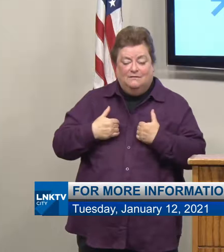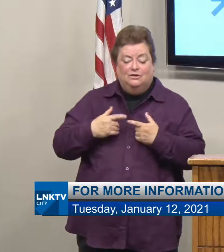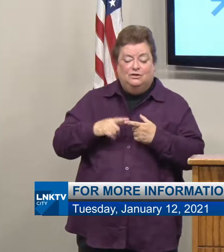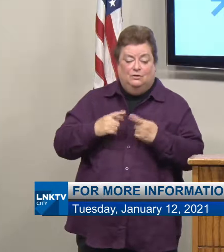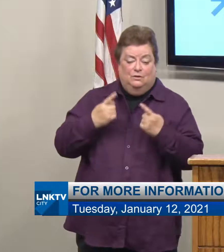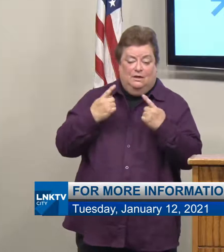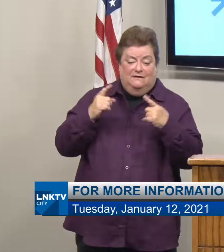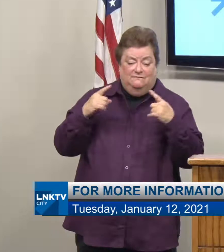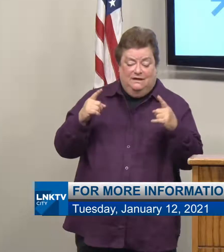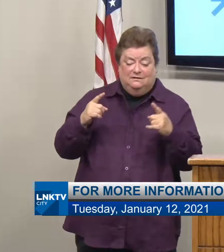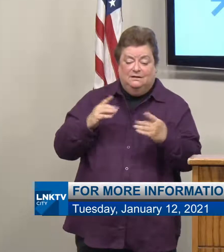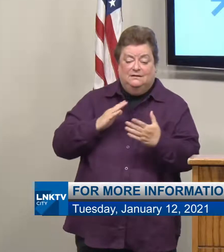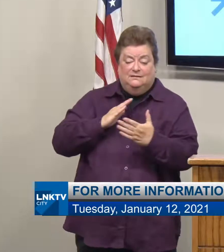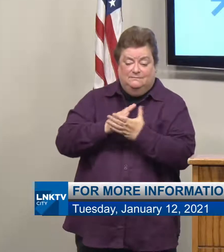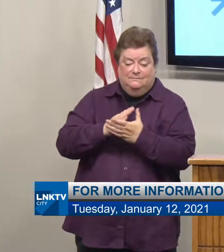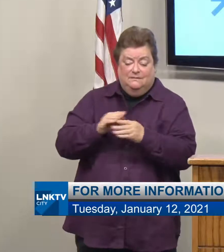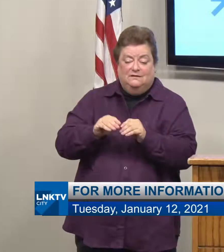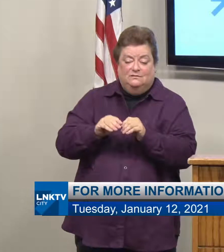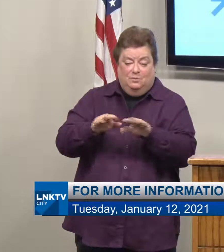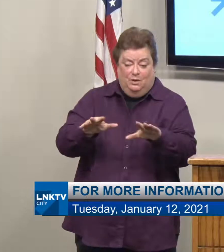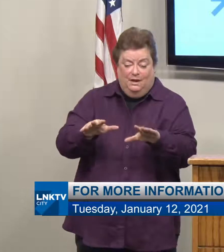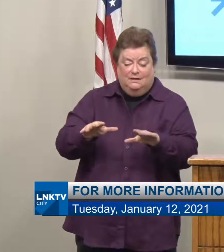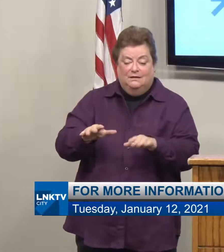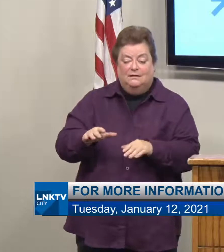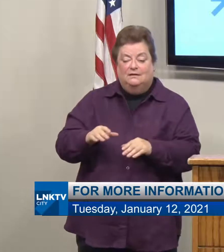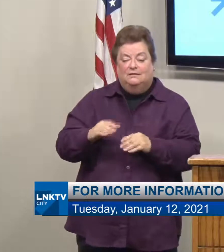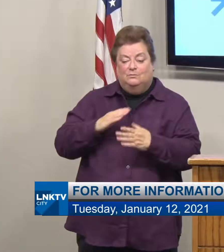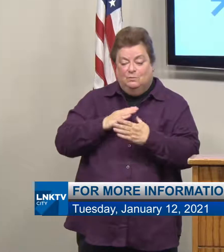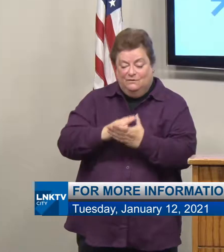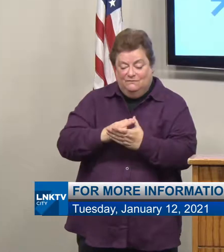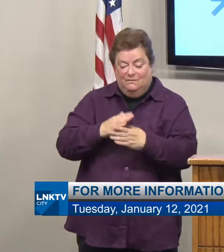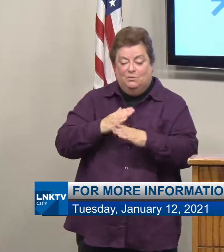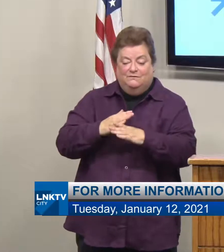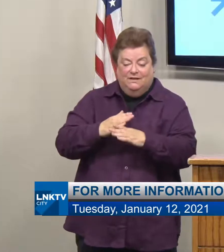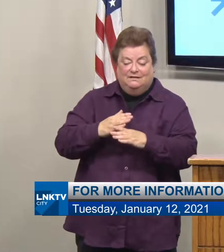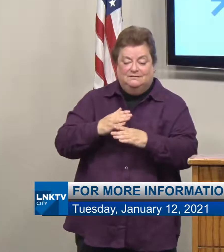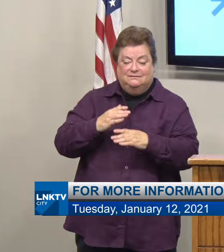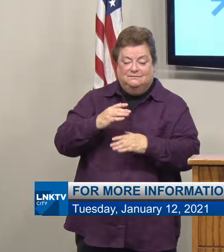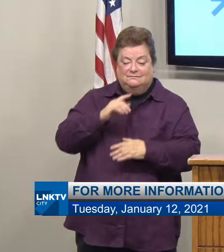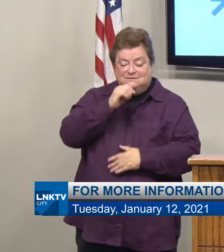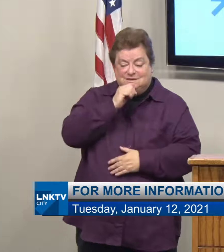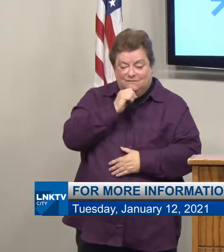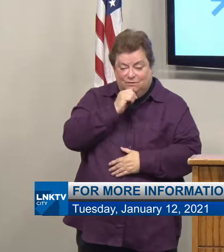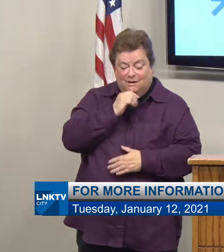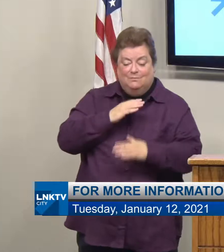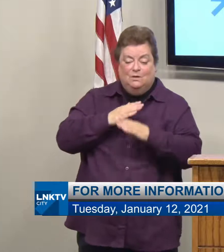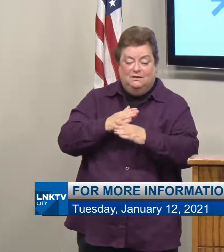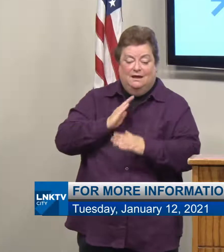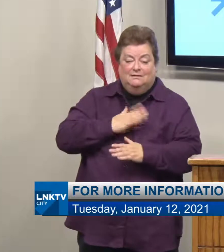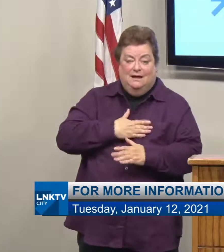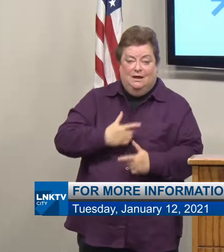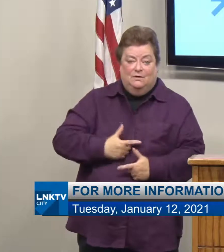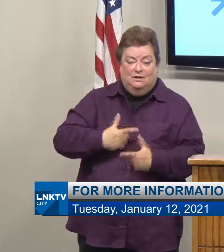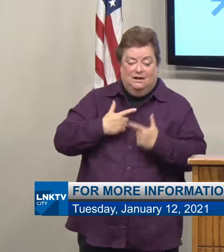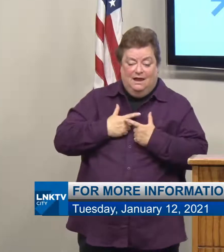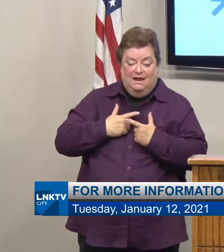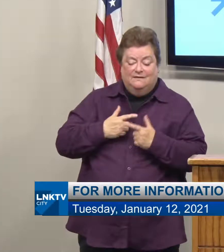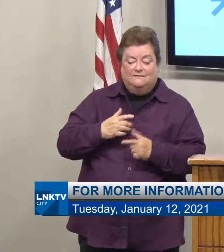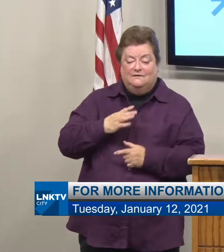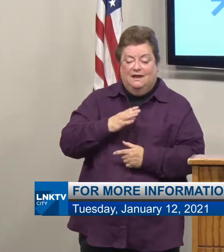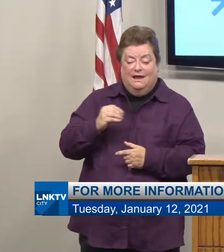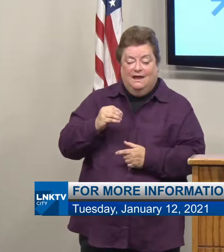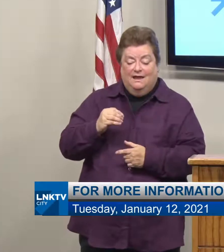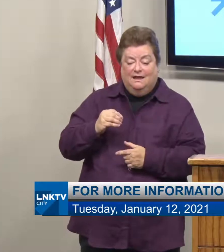effectively prevent the spread of illness, to prevent suffering, to protect life, and to get us on the road to economic recovery